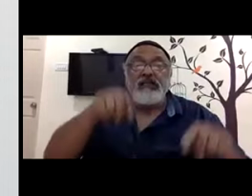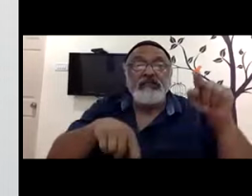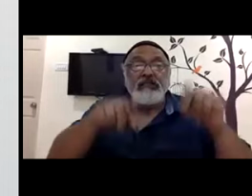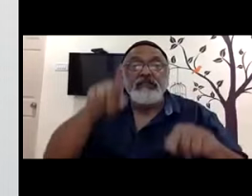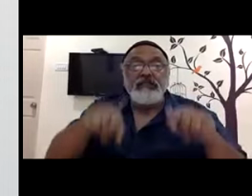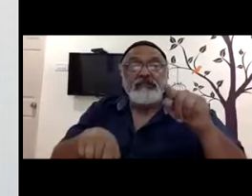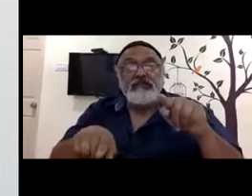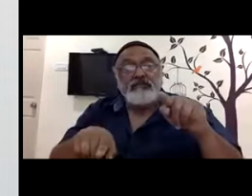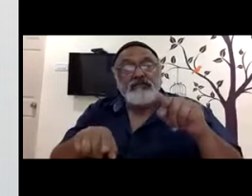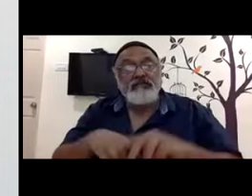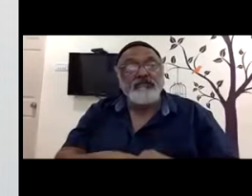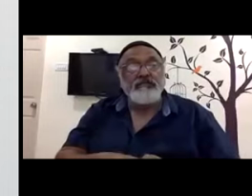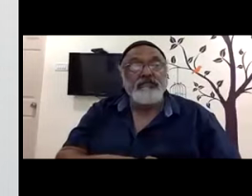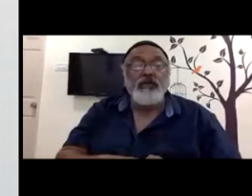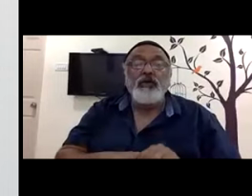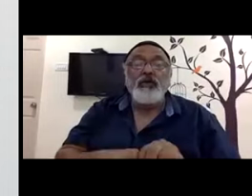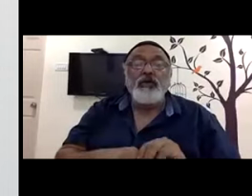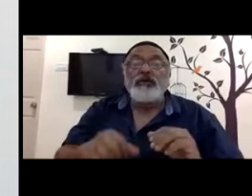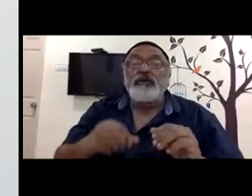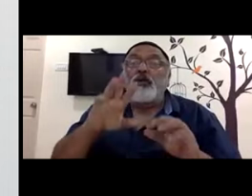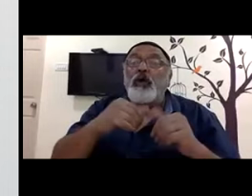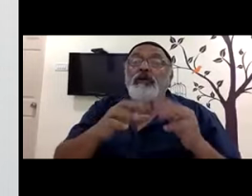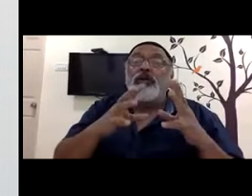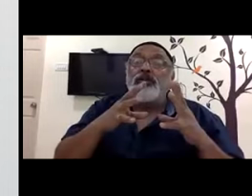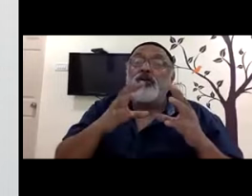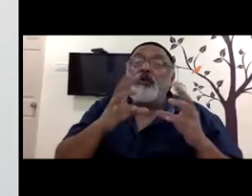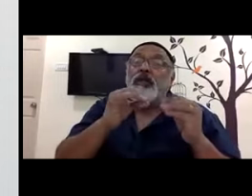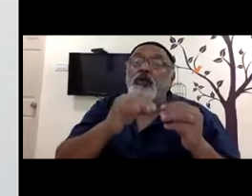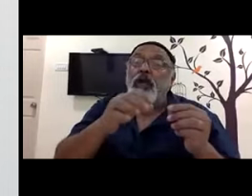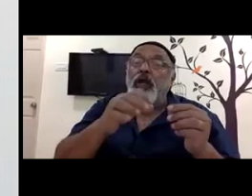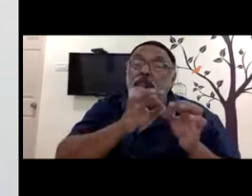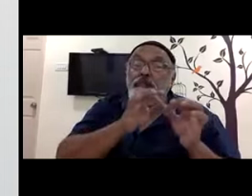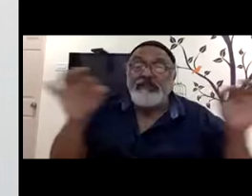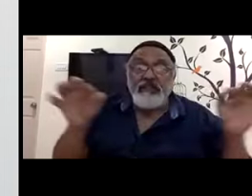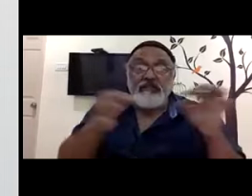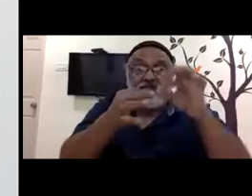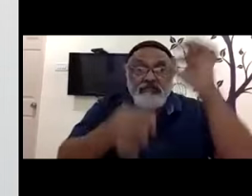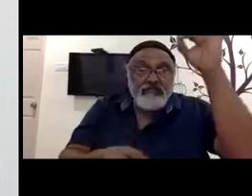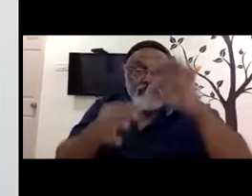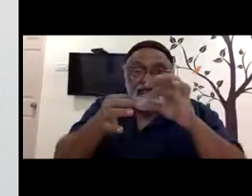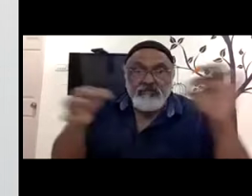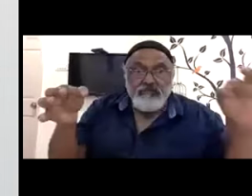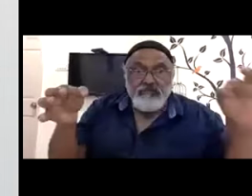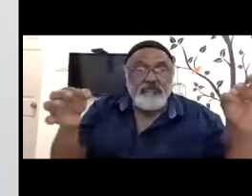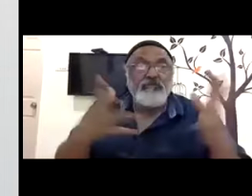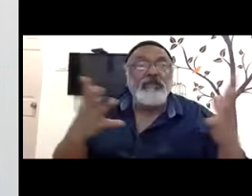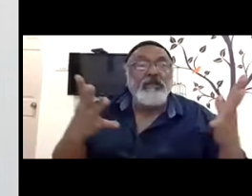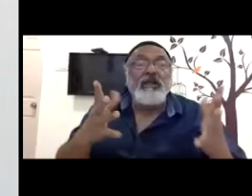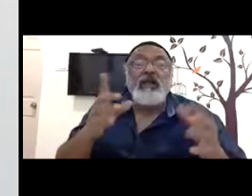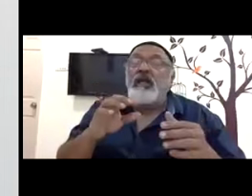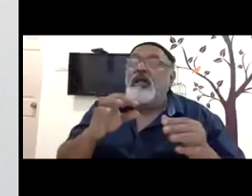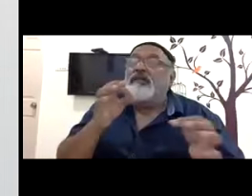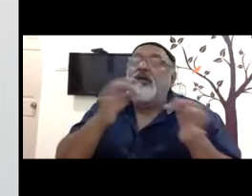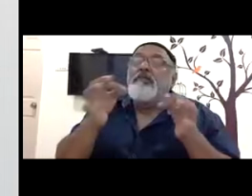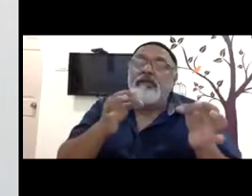measured, which you measure for your research to reach your conclusion. For example, if I